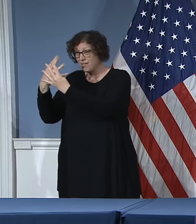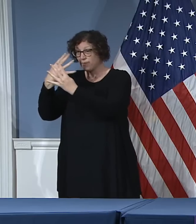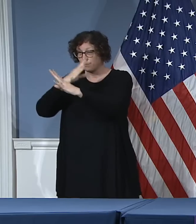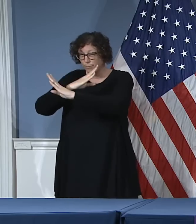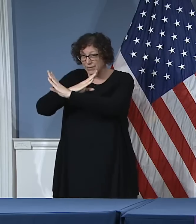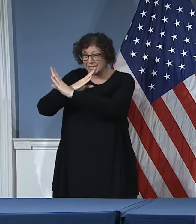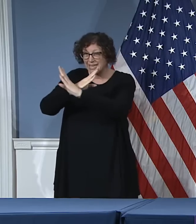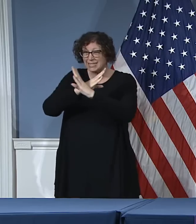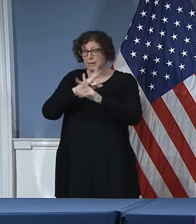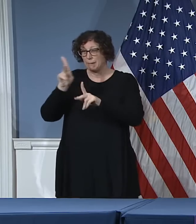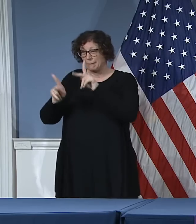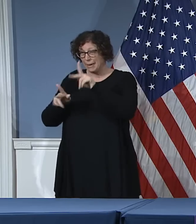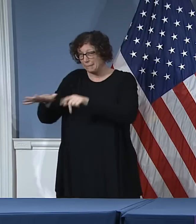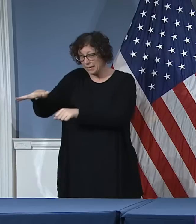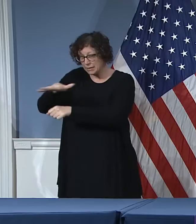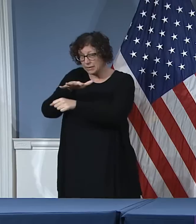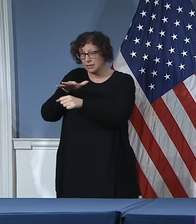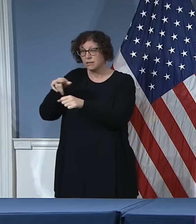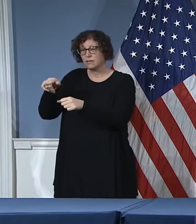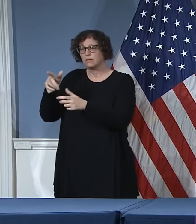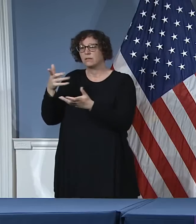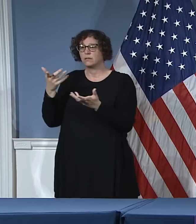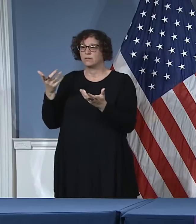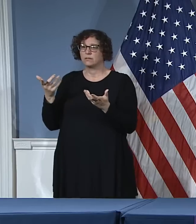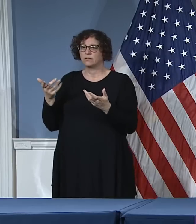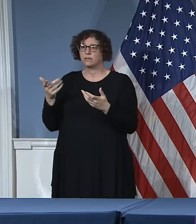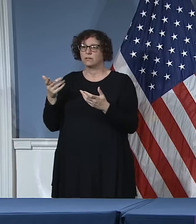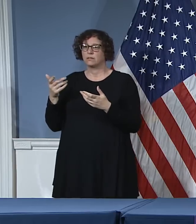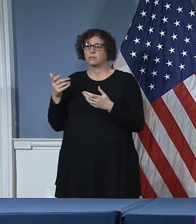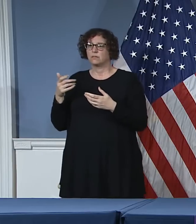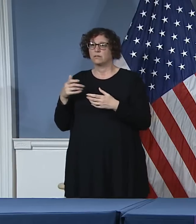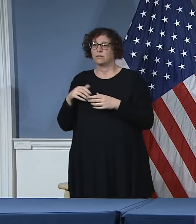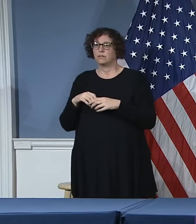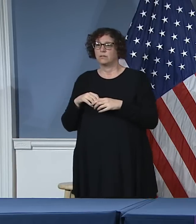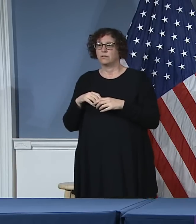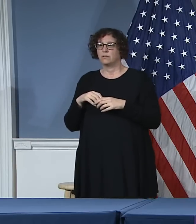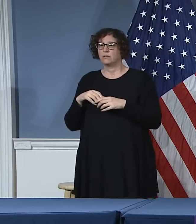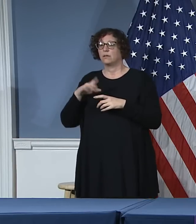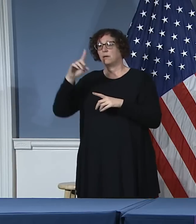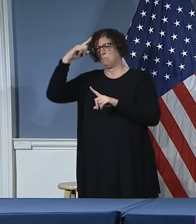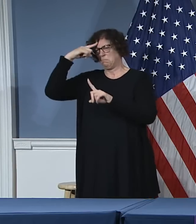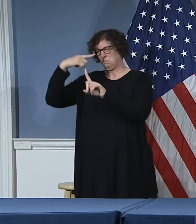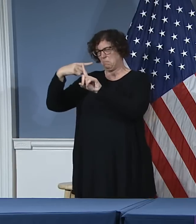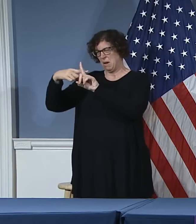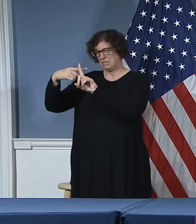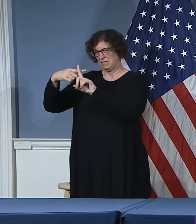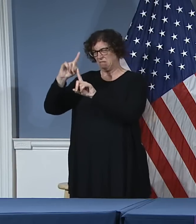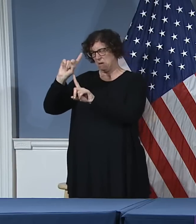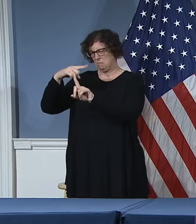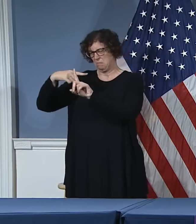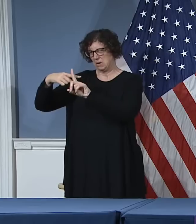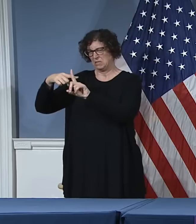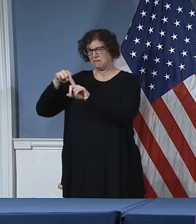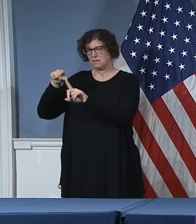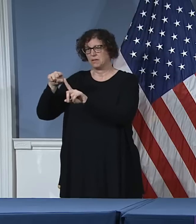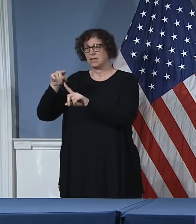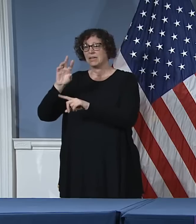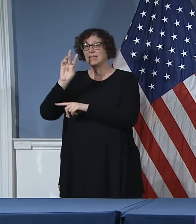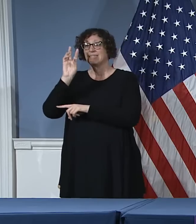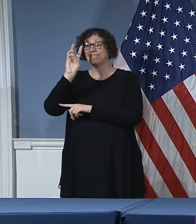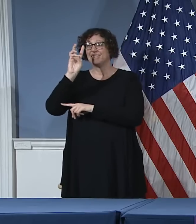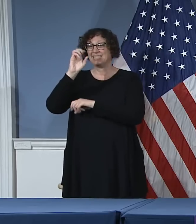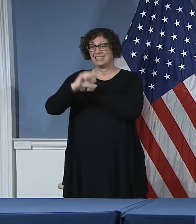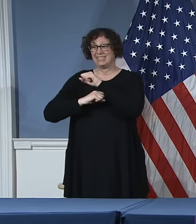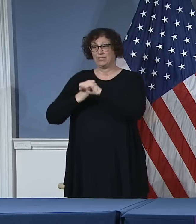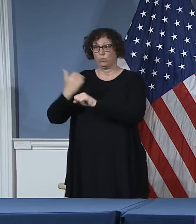And we look, the one positive X factor here is compared to 6 years ago, we literally have half the